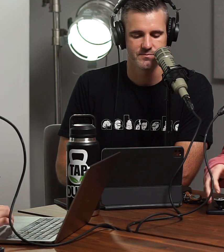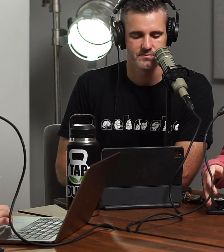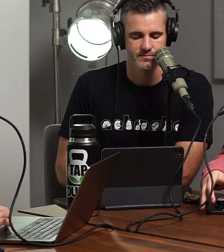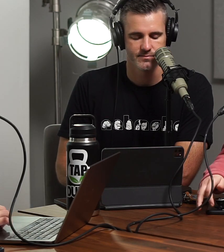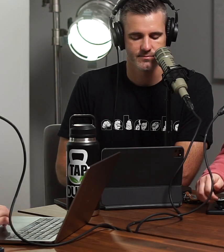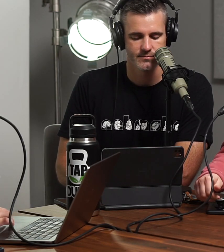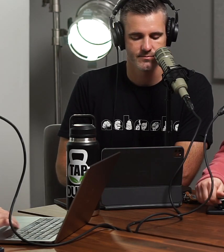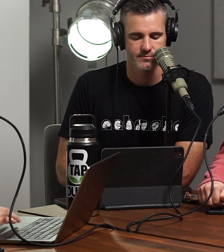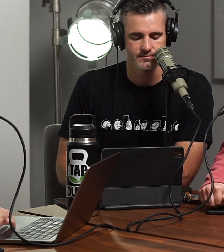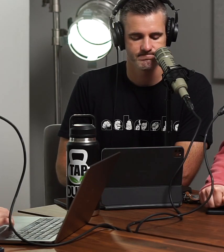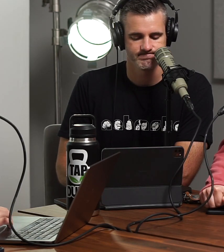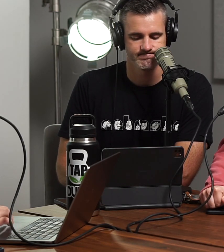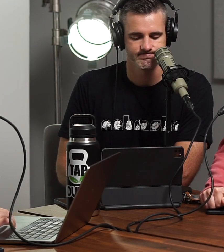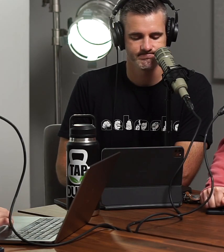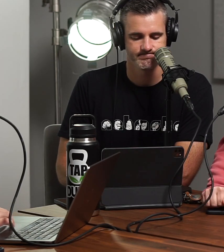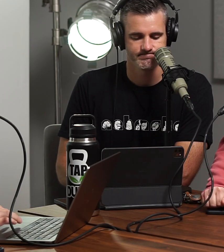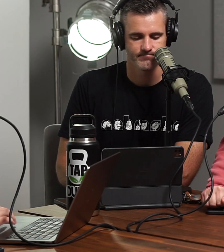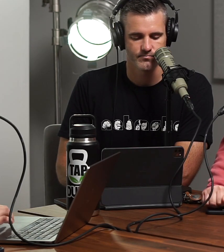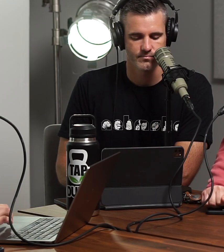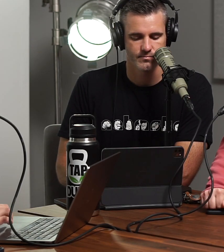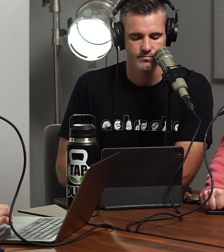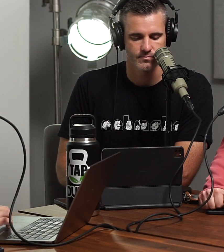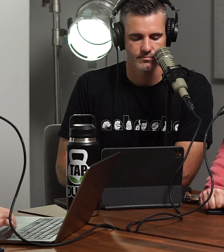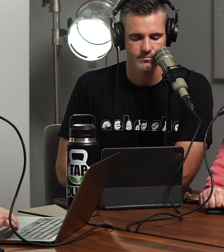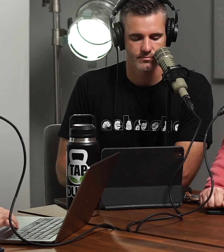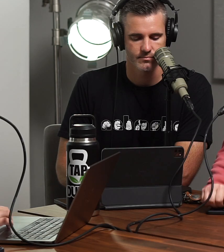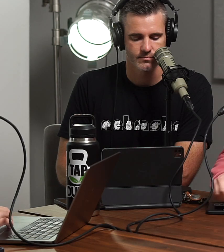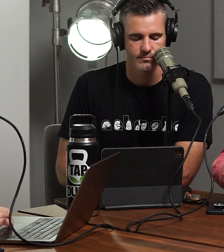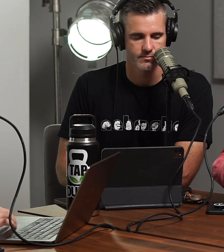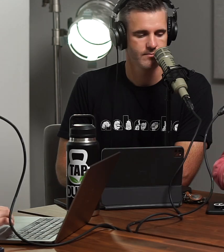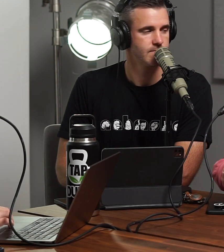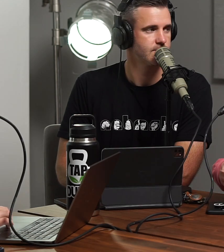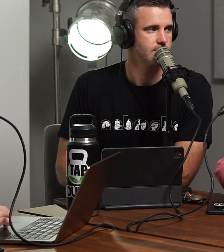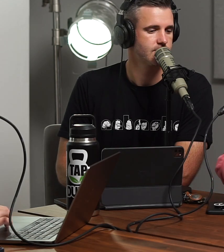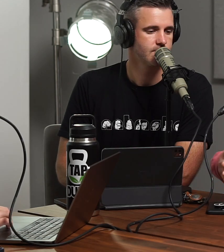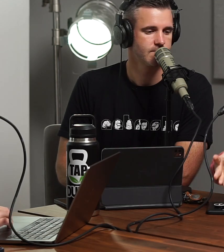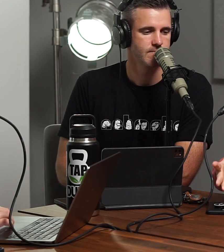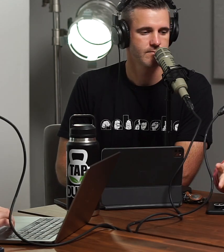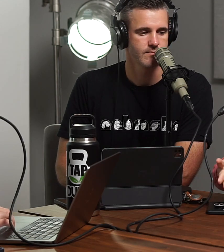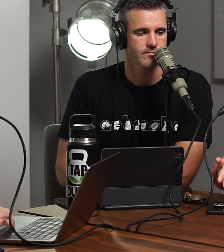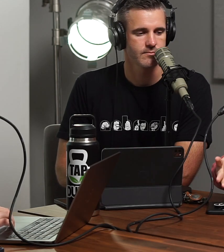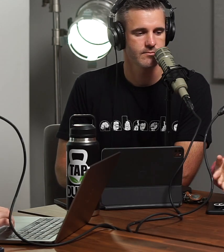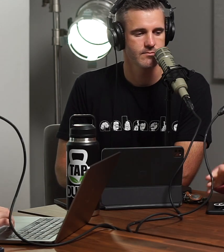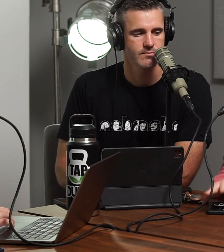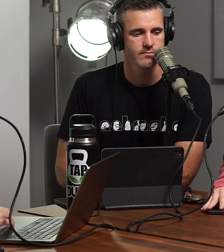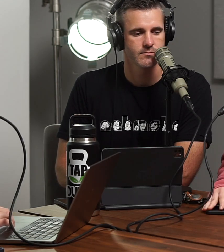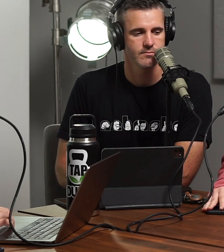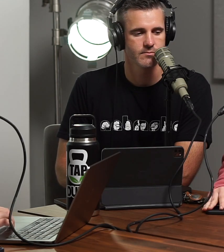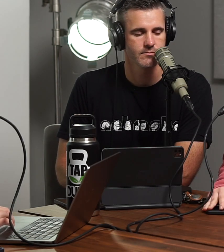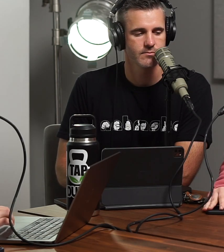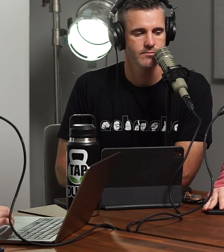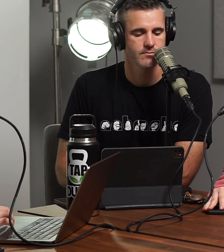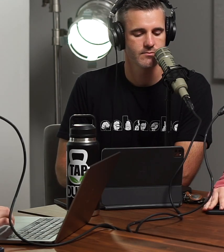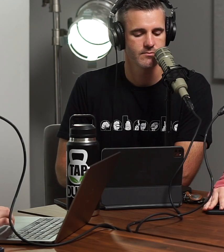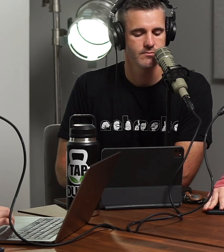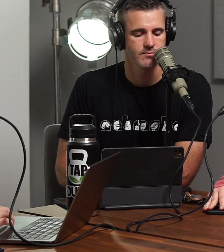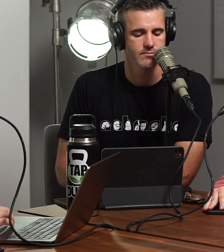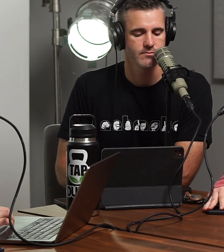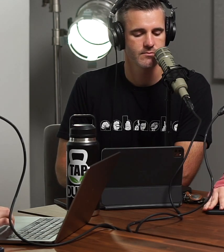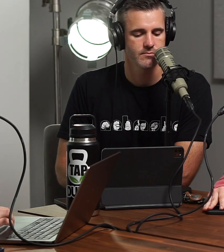my brother-in-law and i thought he was getting john cena for himself because he got to pick out some wrestling figures but gavin actually got it